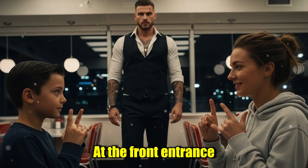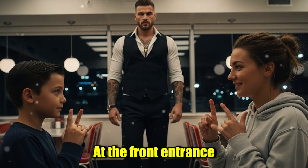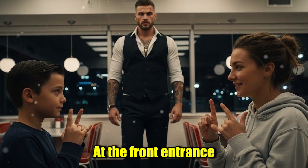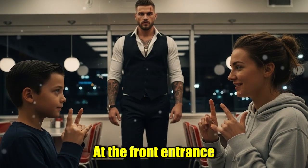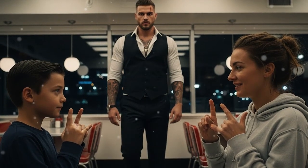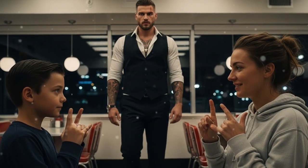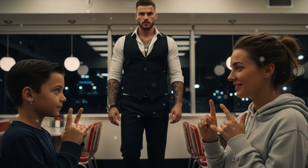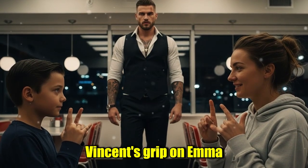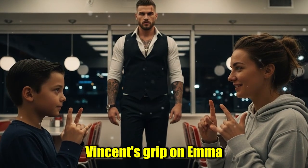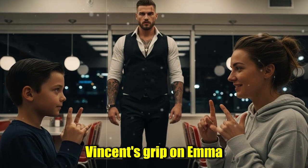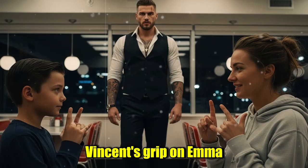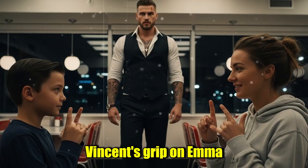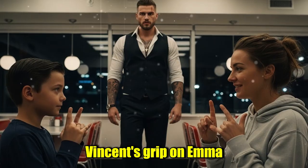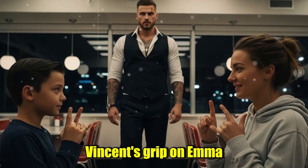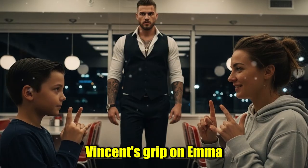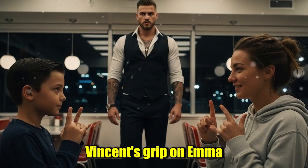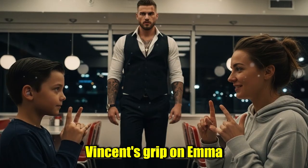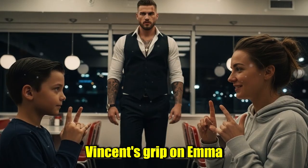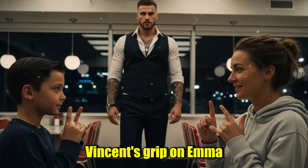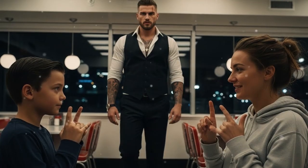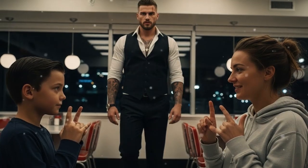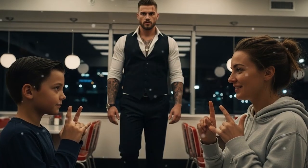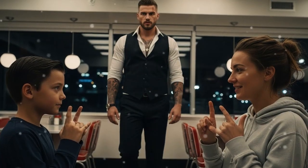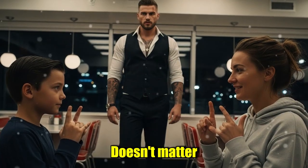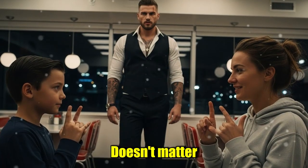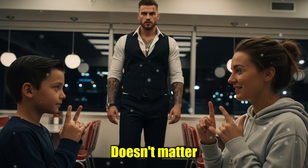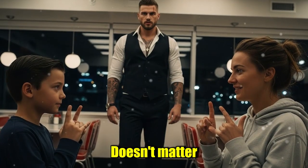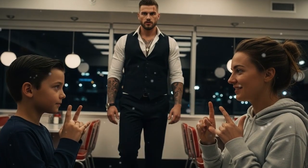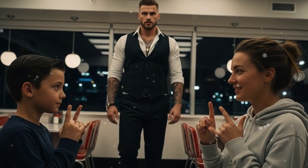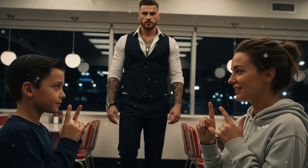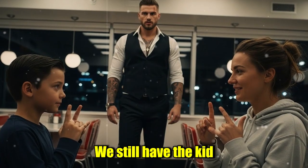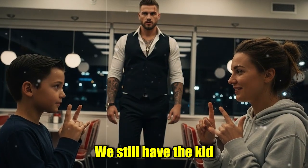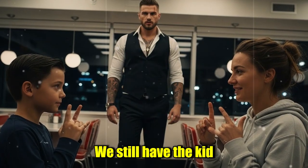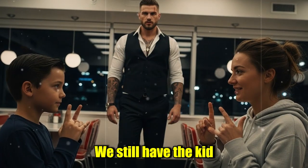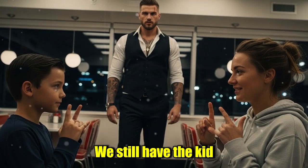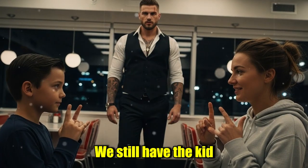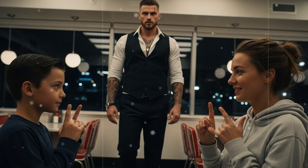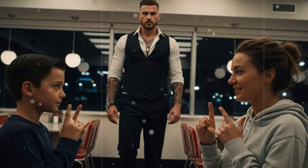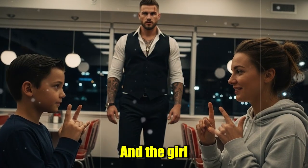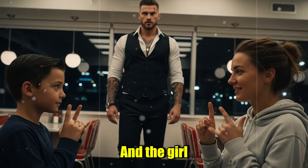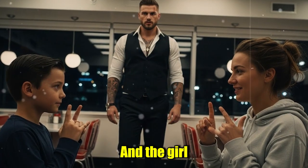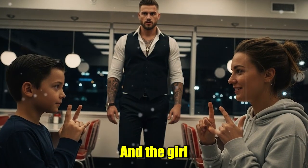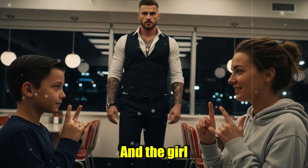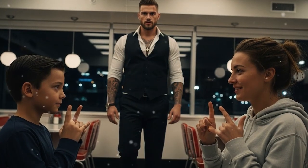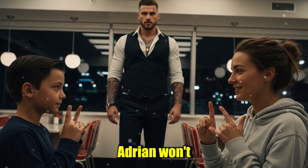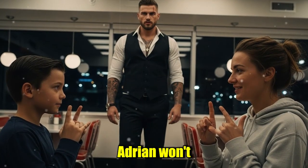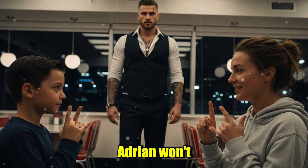front entrance. Vincent's grip on Emma tightened. Doesn't matter. We still have the kid and the girl. Adrian